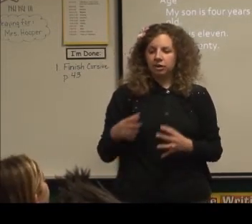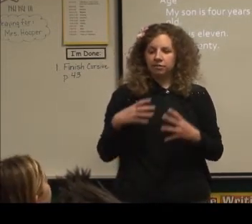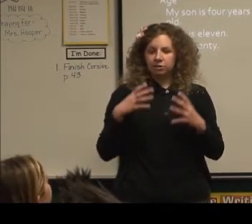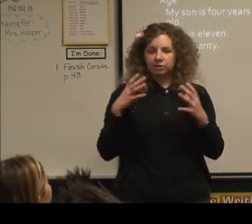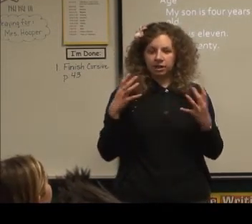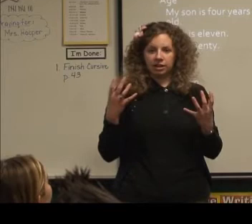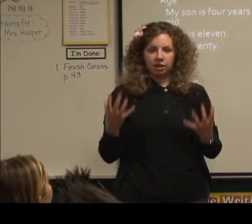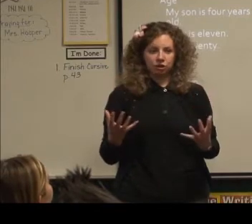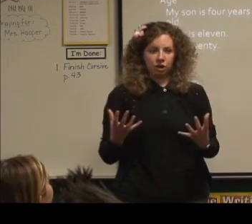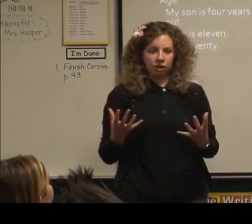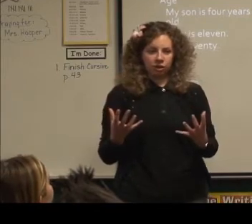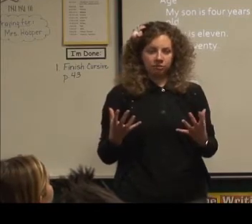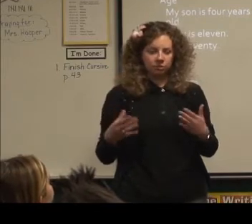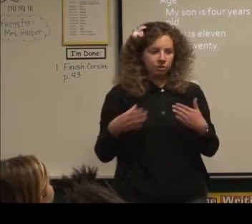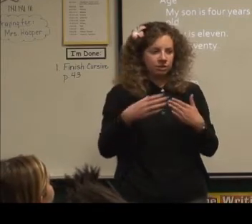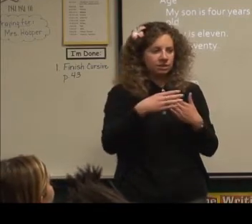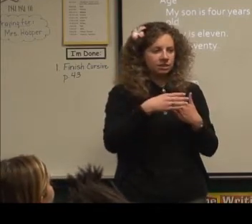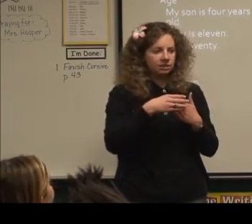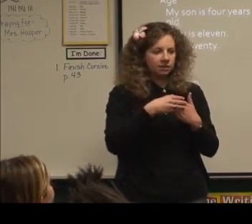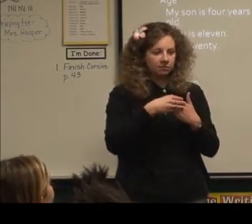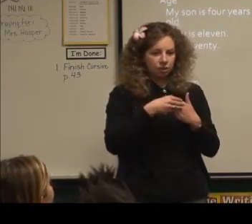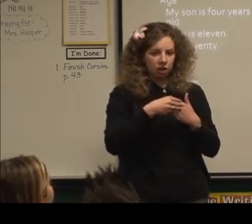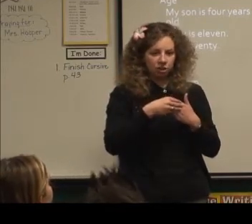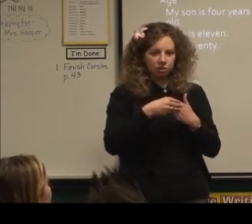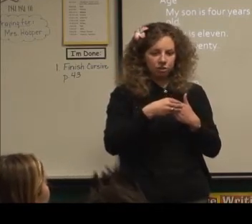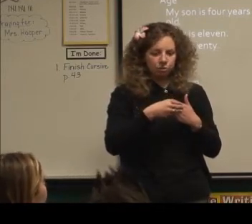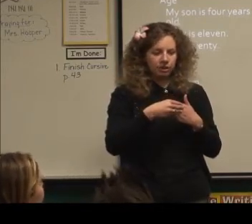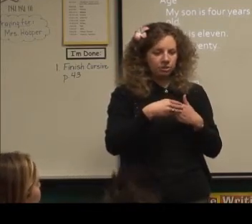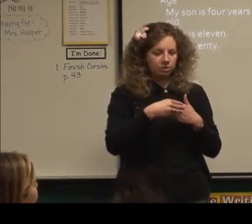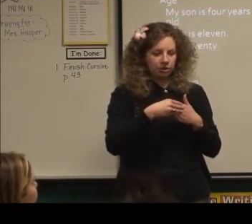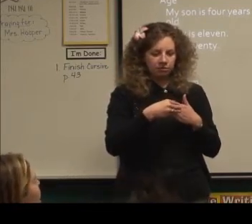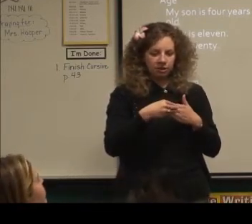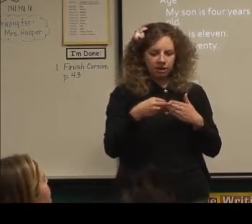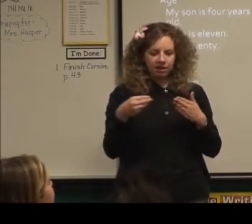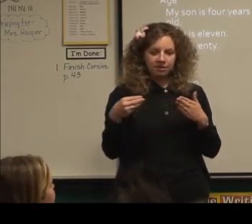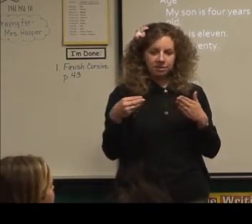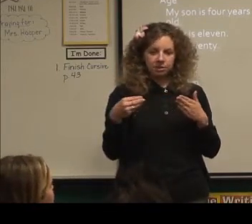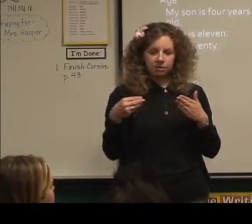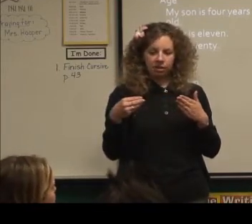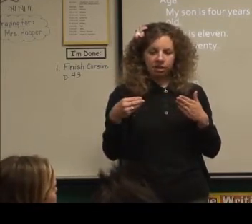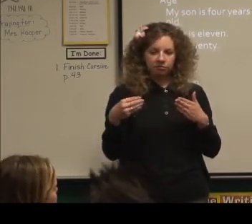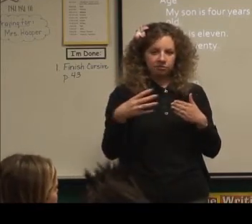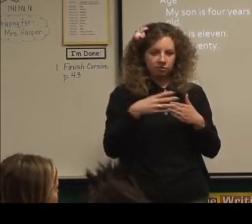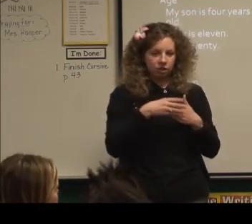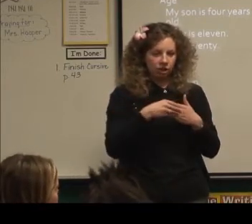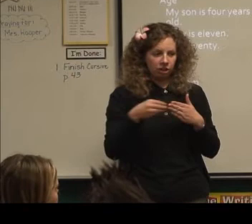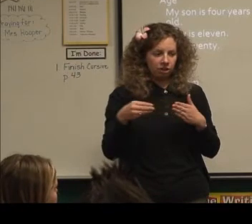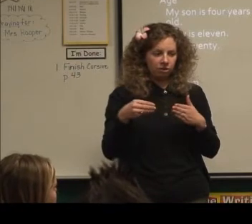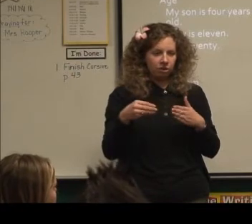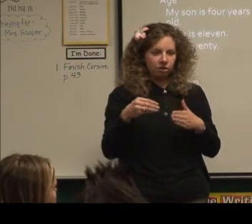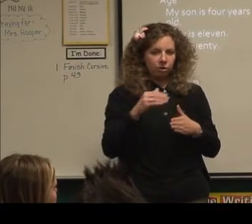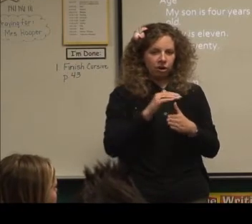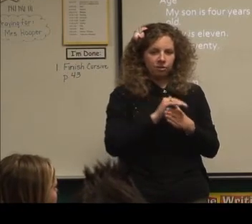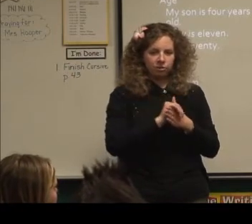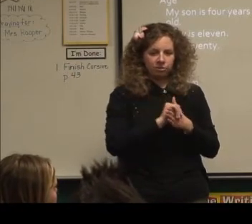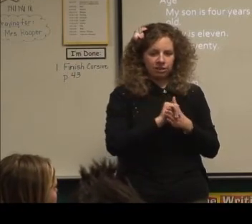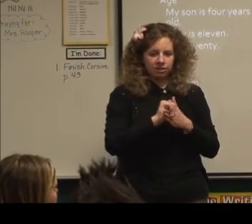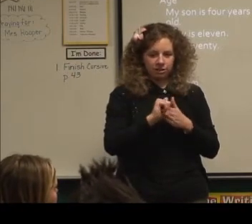whenever you sign a dollar, so this is the sign for dollar, there's 2 ways you can do it. I've seen this one a lot for dollar, or I've also seen it this